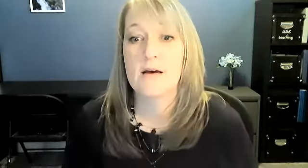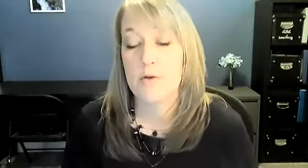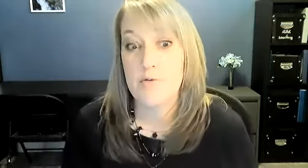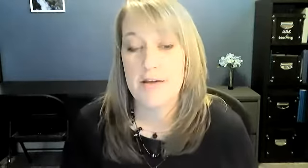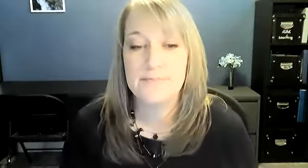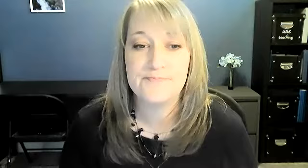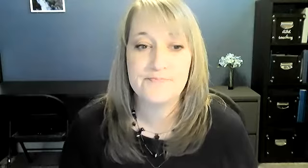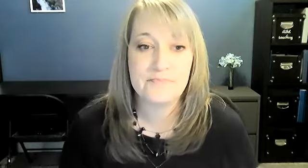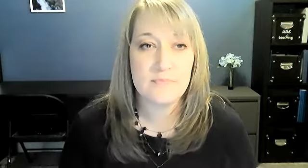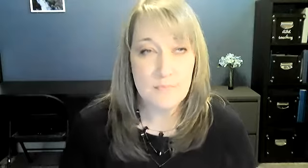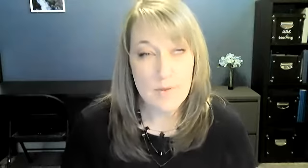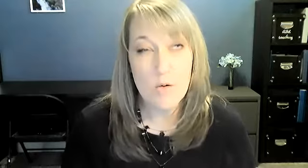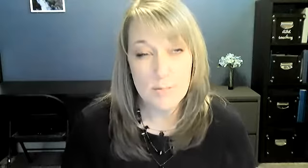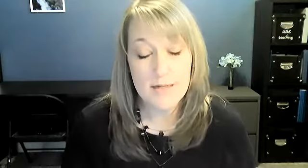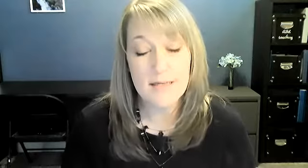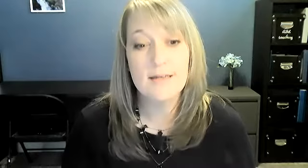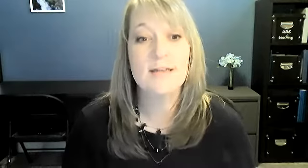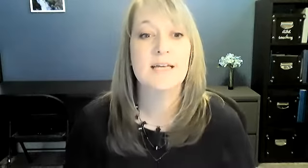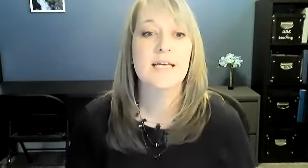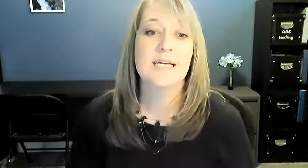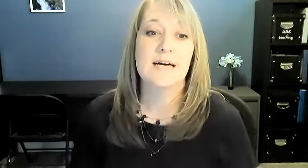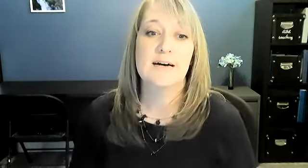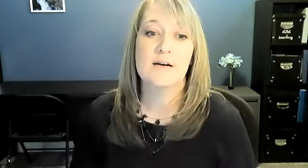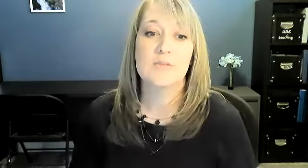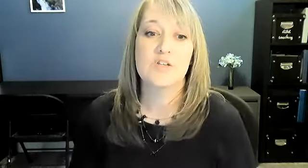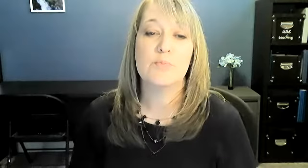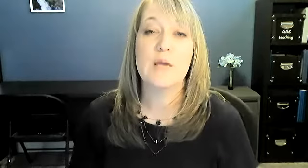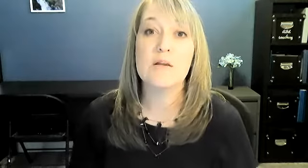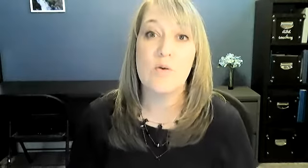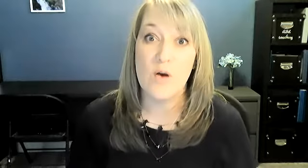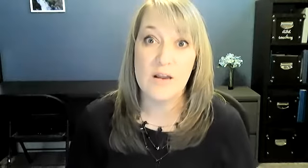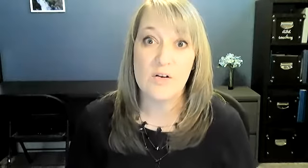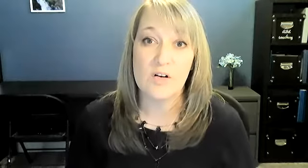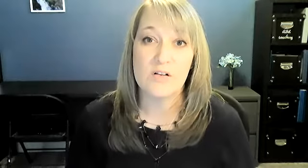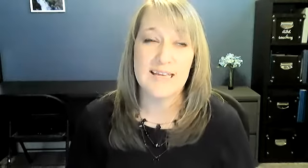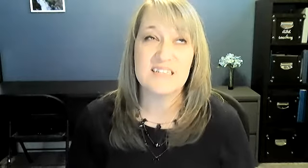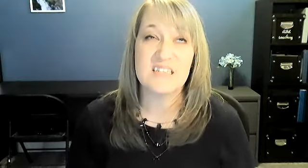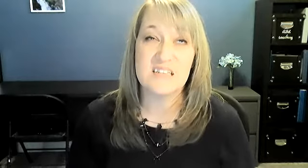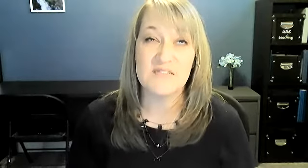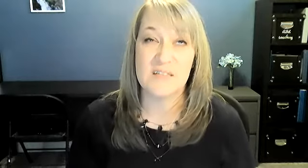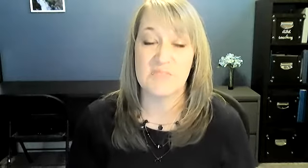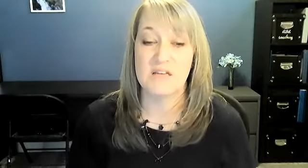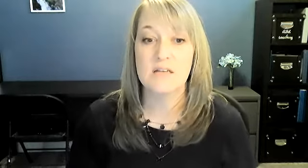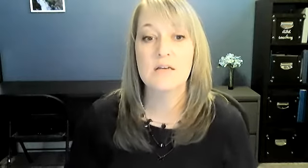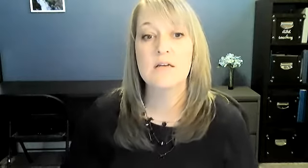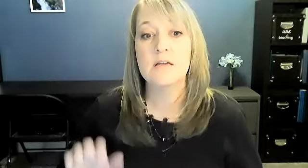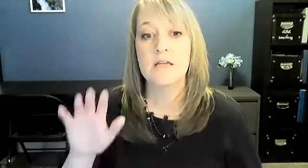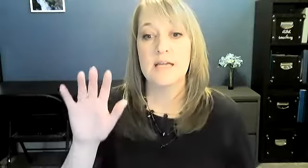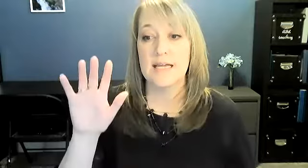Or annoy. Or bug. To be annoyed or like sick of something is